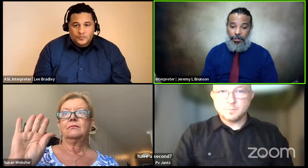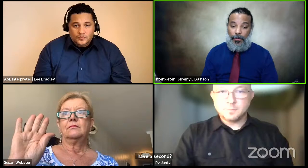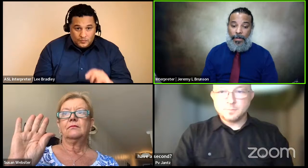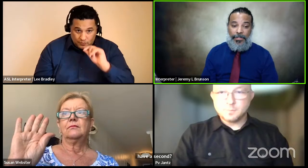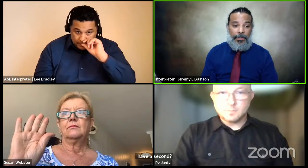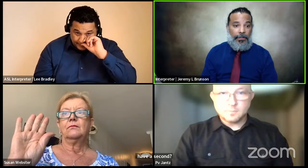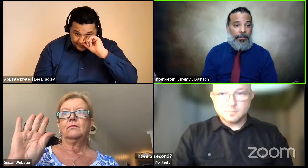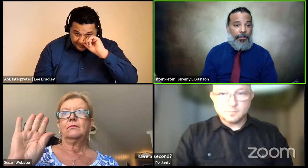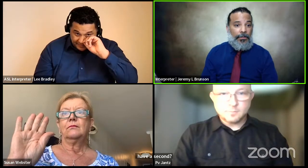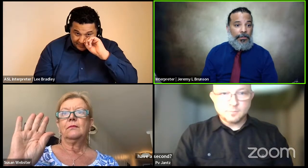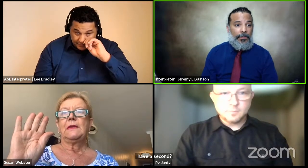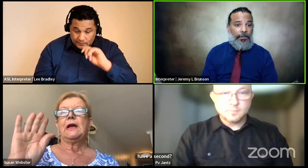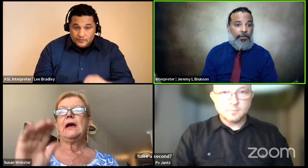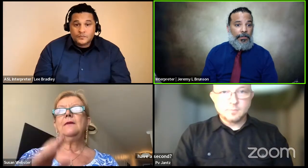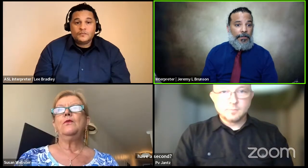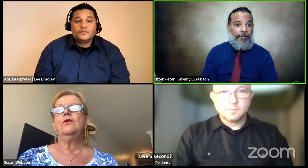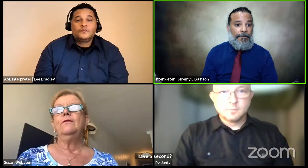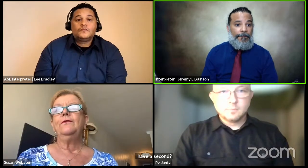Commissioner Webster?